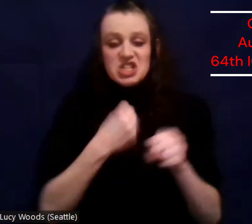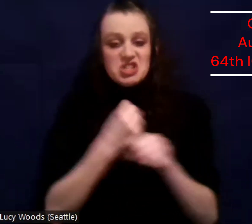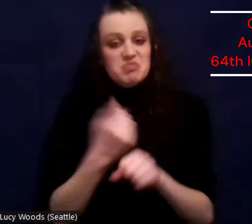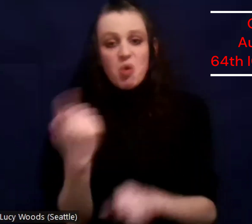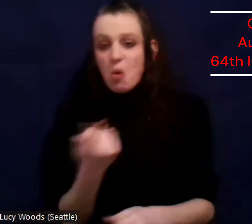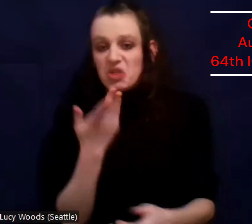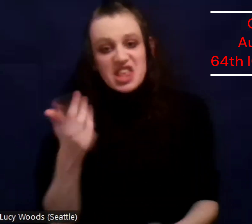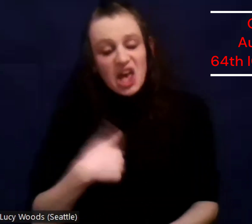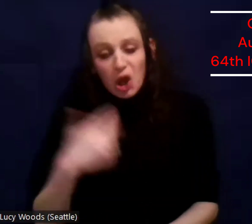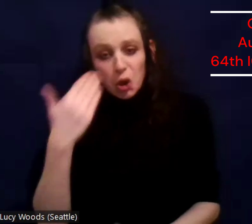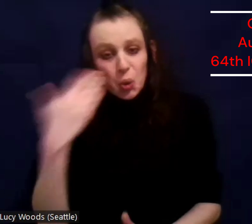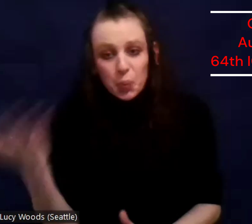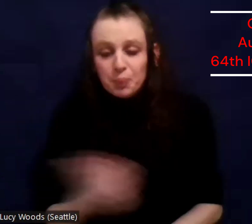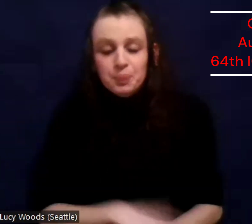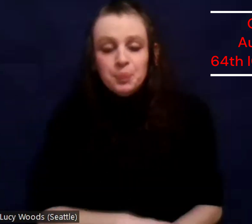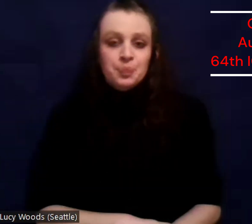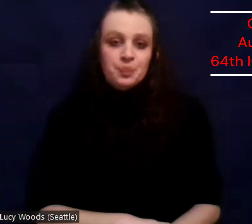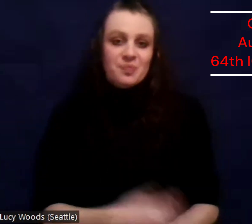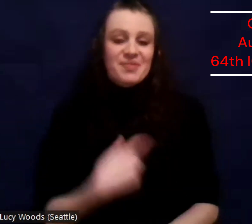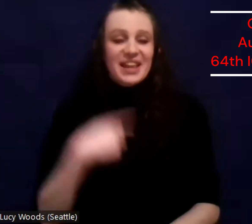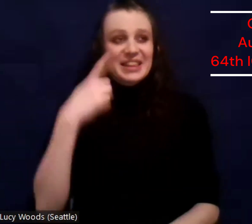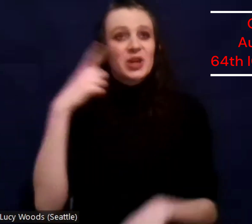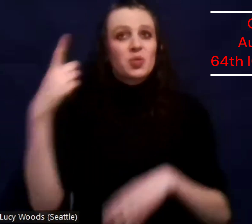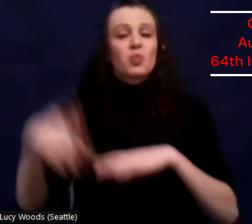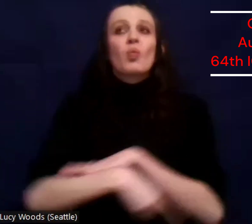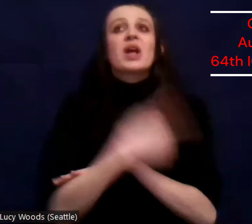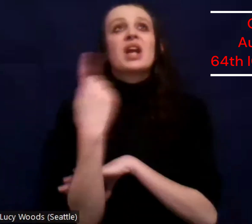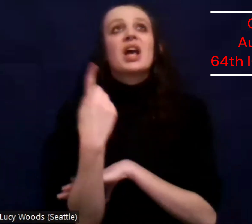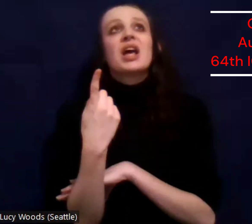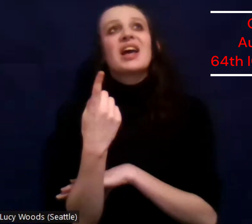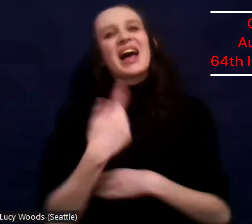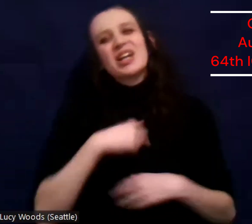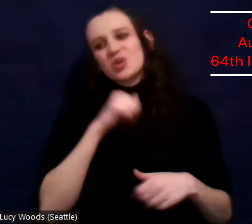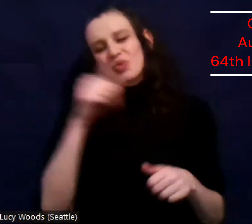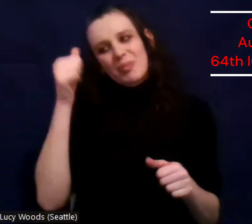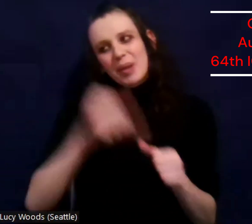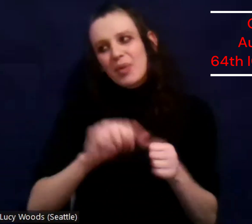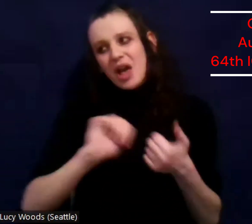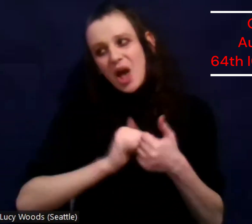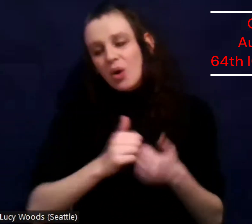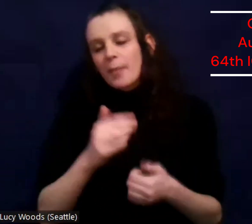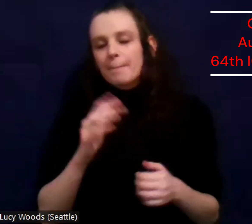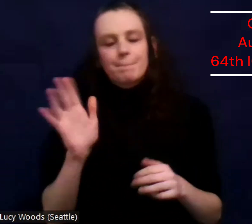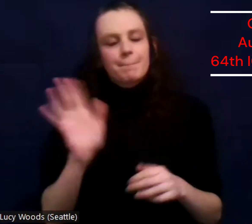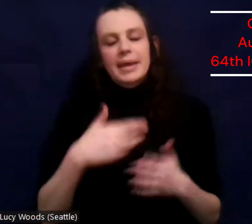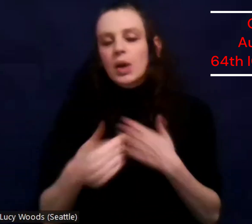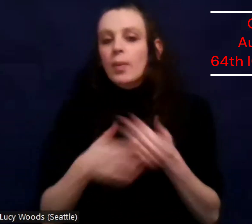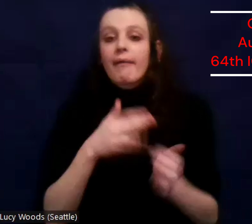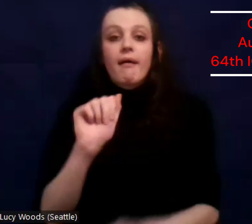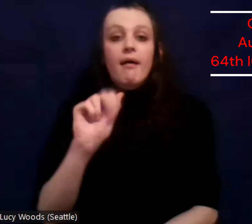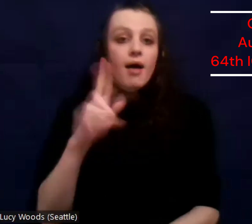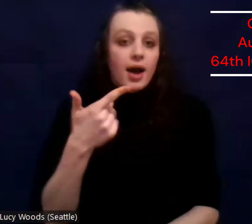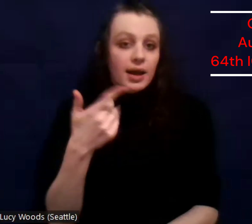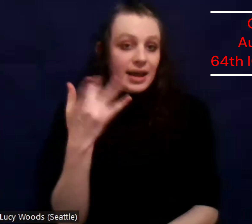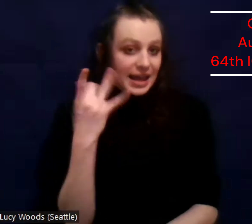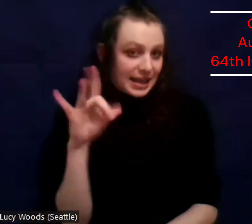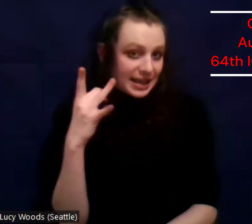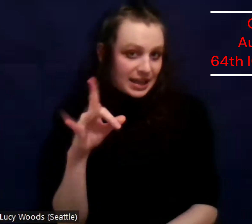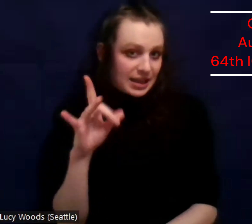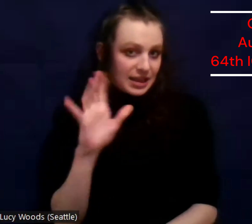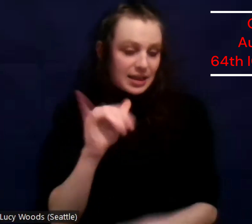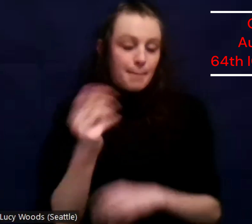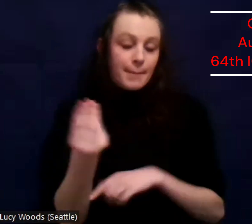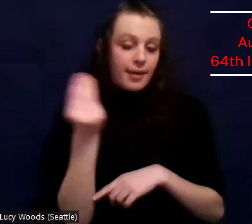I don't know. I think one day I don't quite remember how it happened, but August 18th is the Monday,